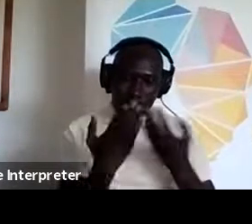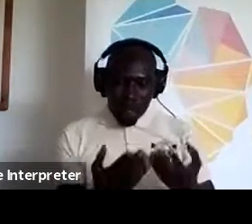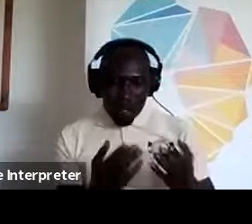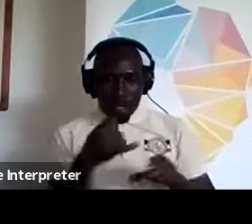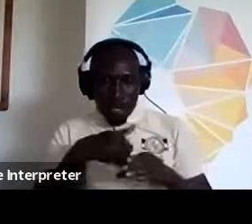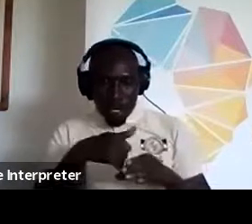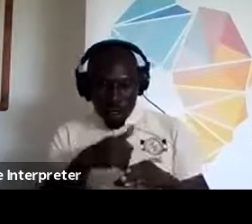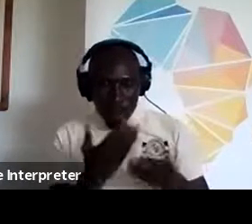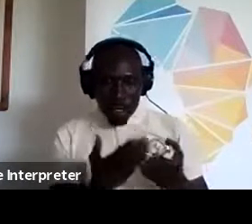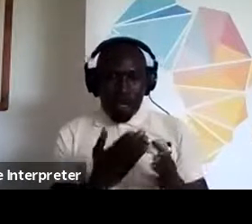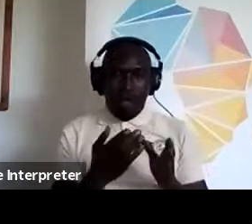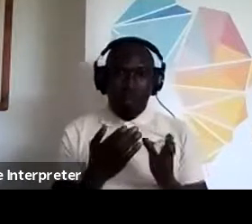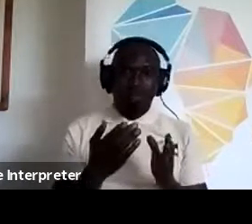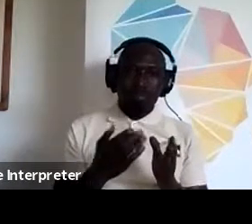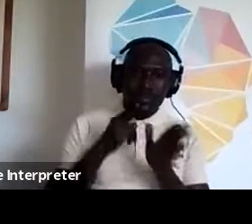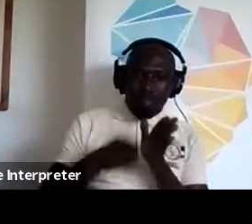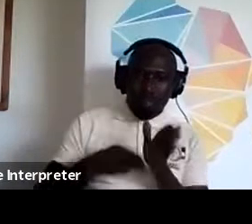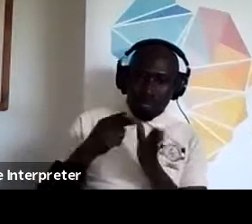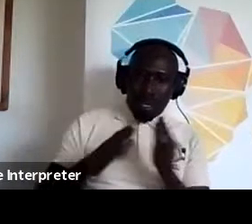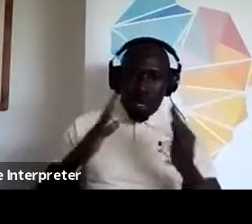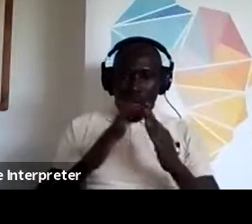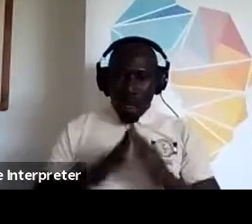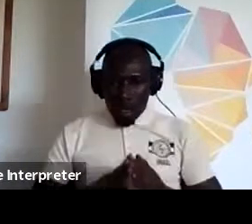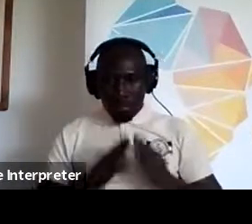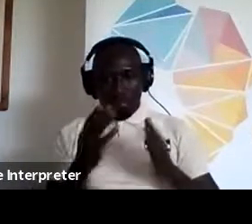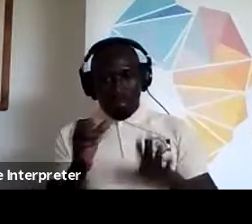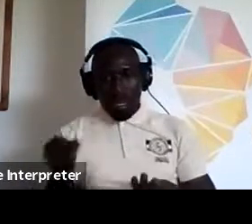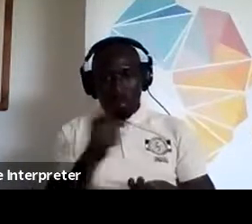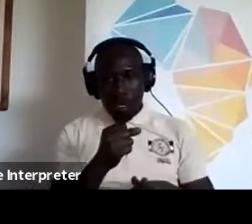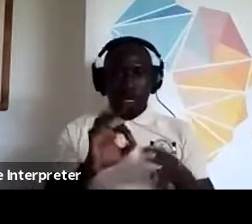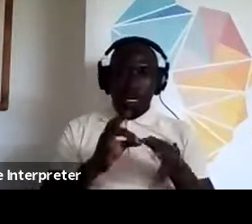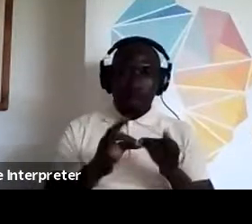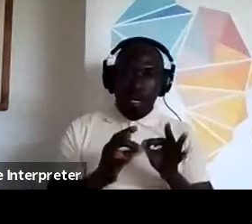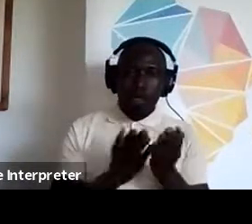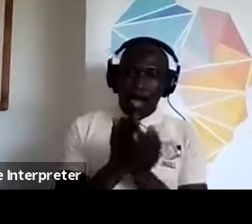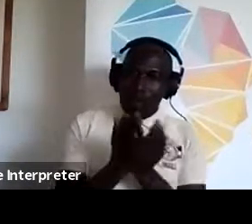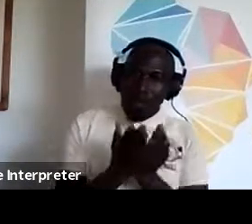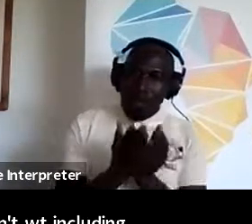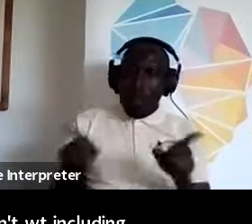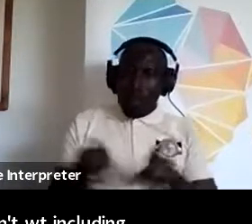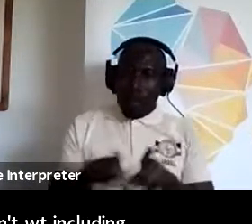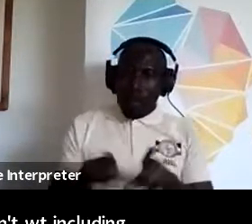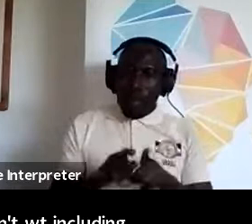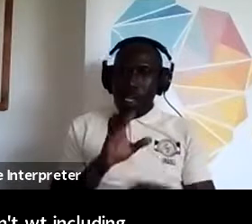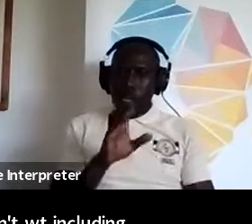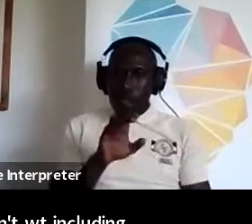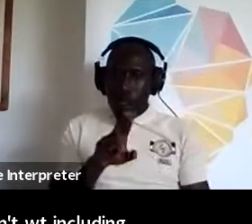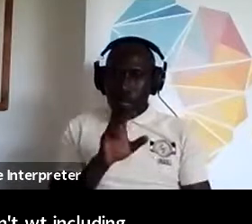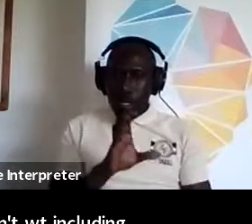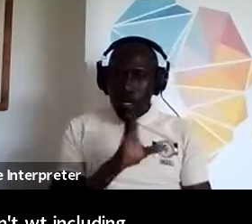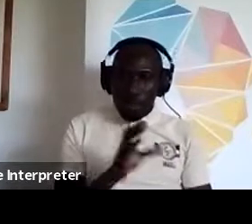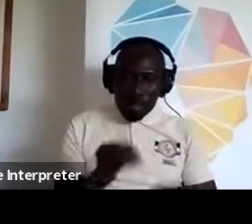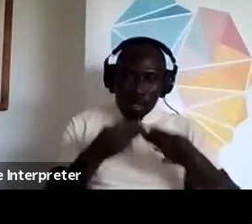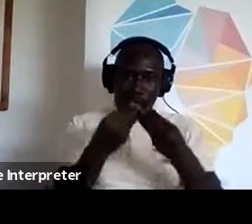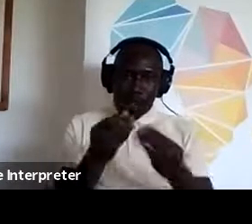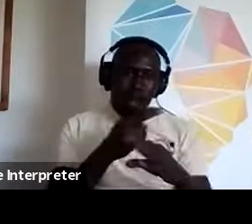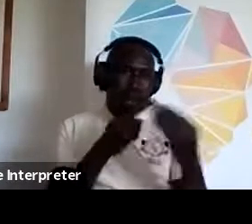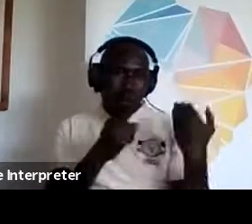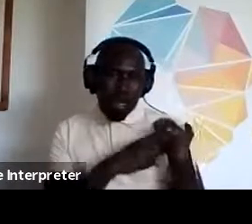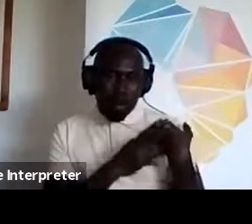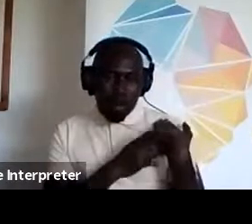houses, at least in their main programming, provide for sign language interpretation. And of course, the UCC is also mandated to do research